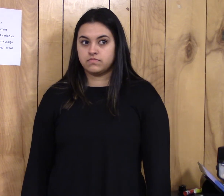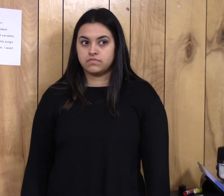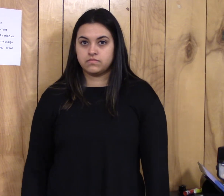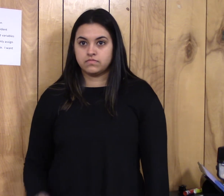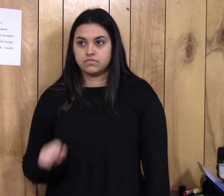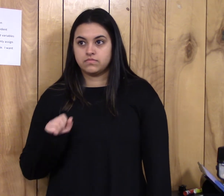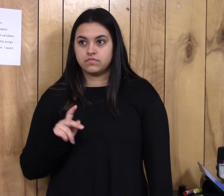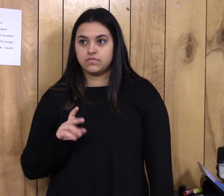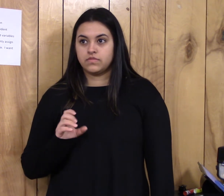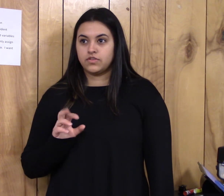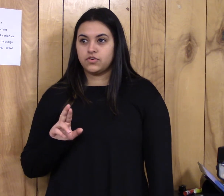Curtis Anderson,